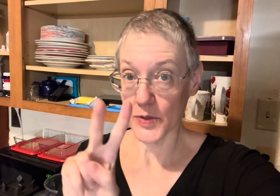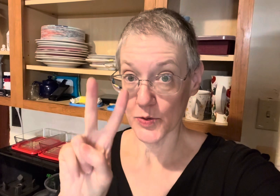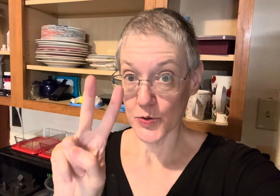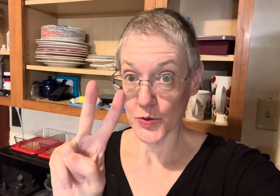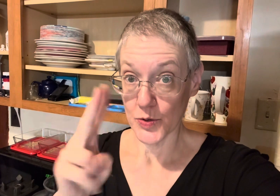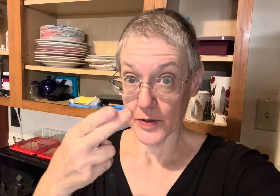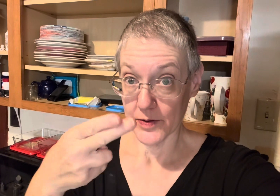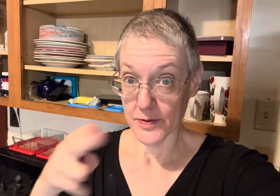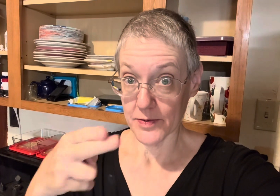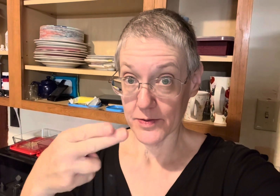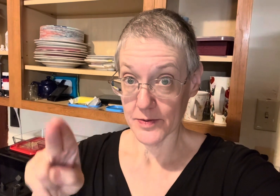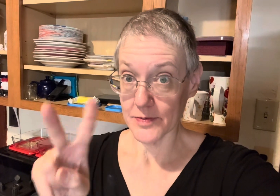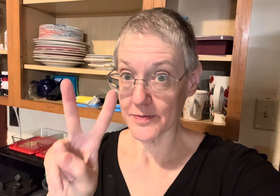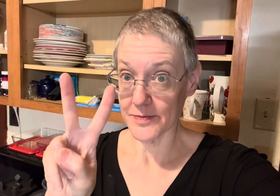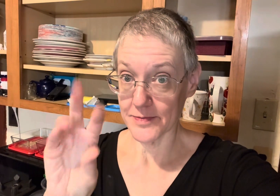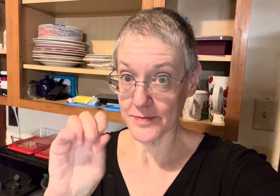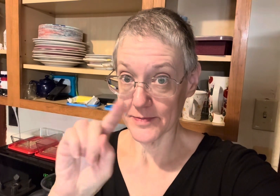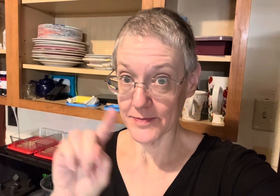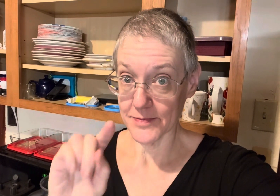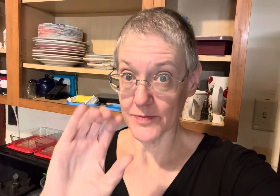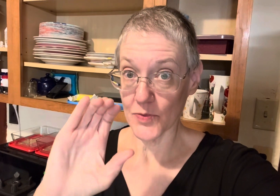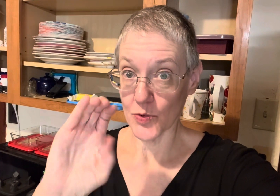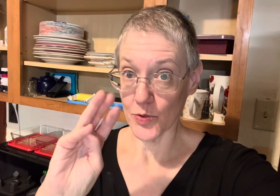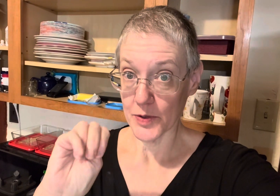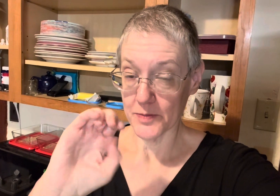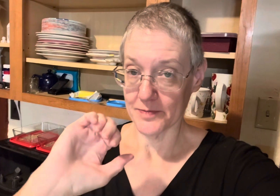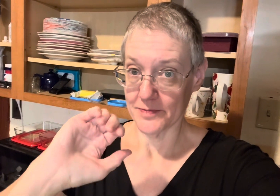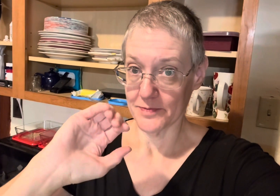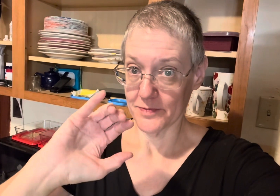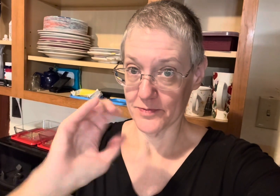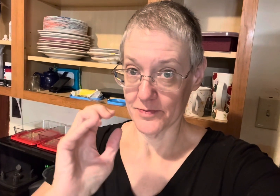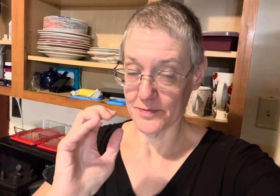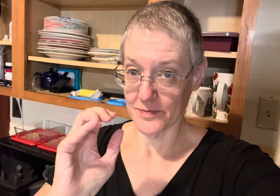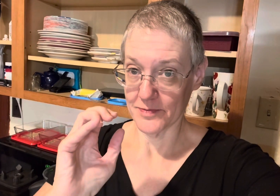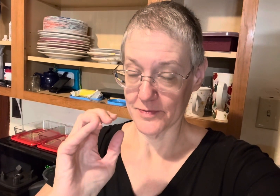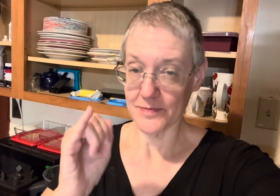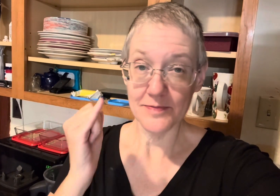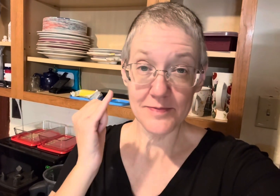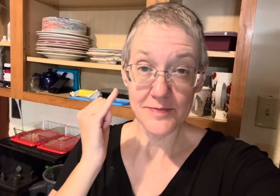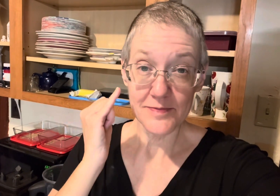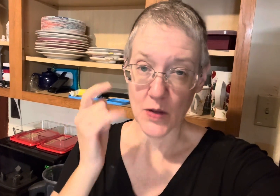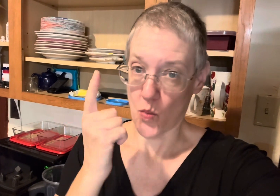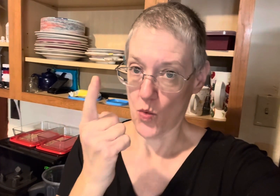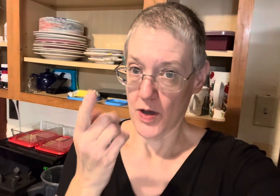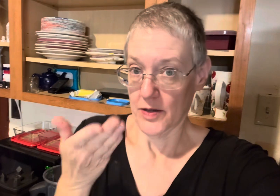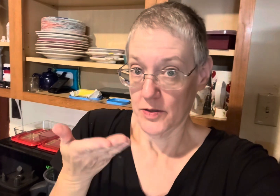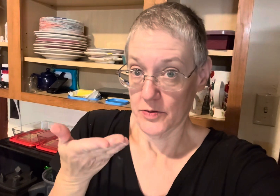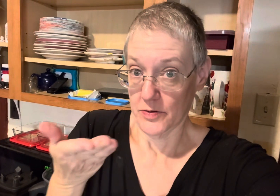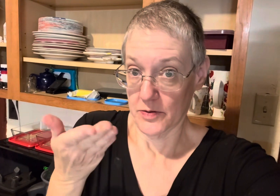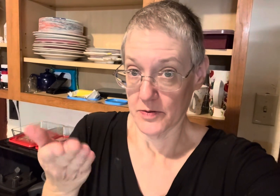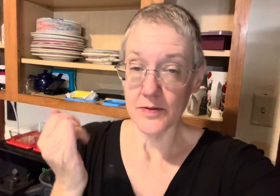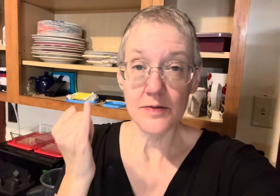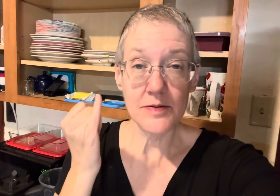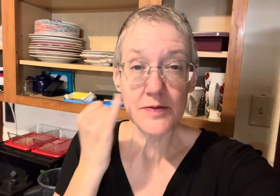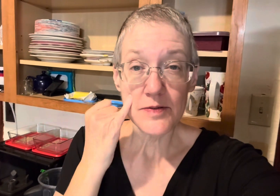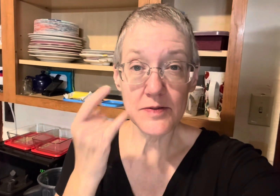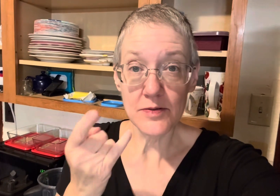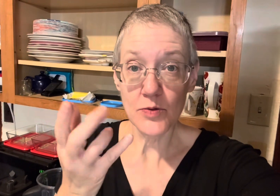The ratio is 2 eggs to 2 ounces of cream cheese. So if you wanted 2